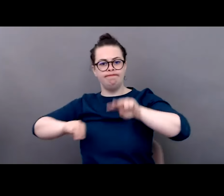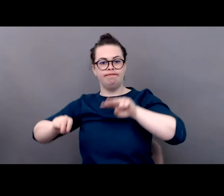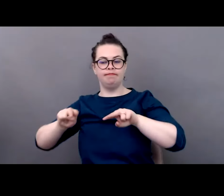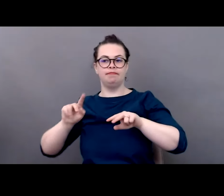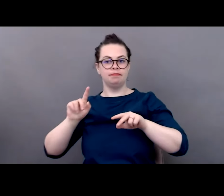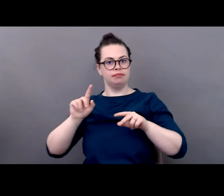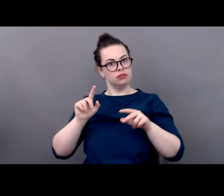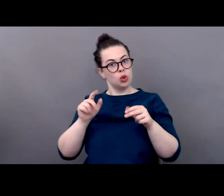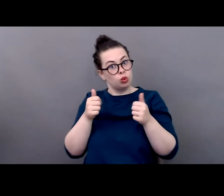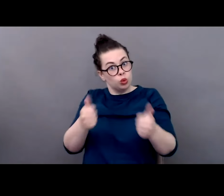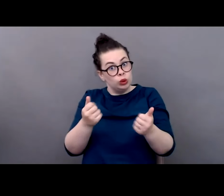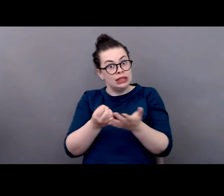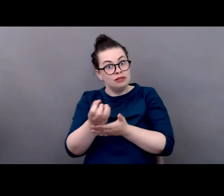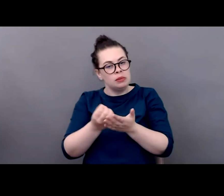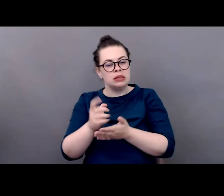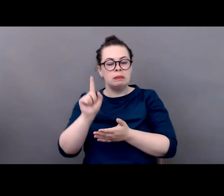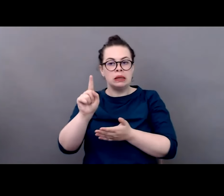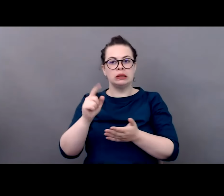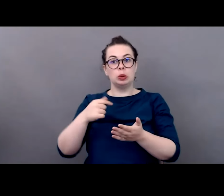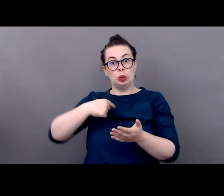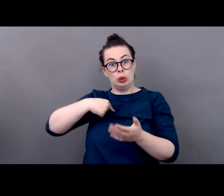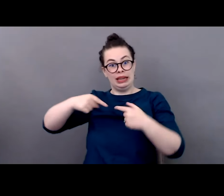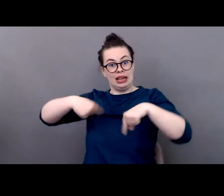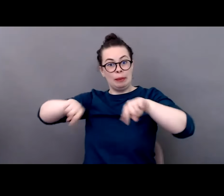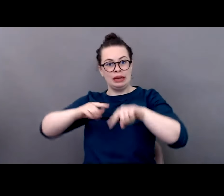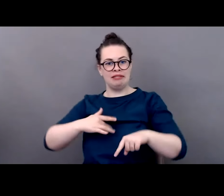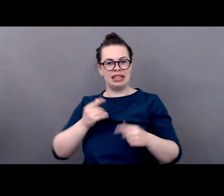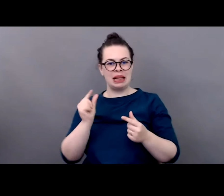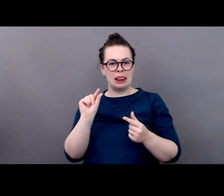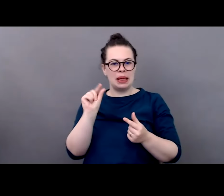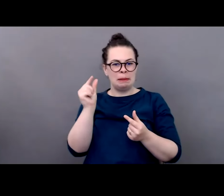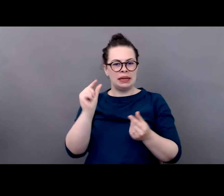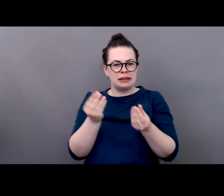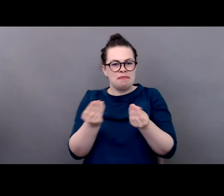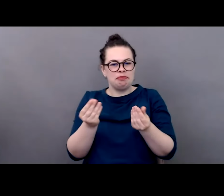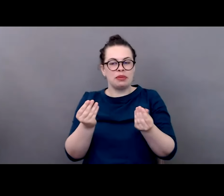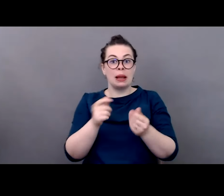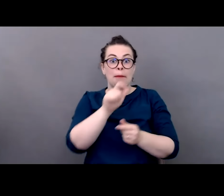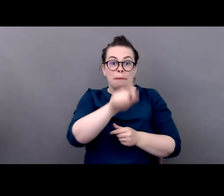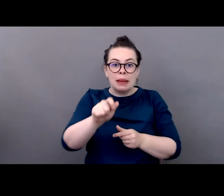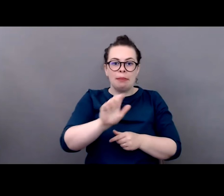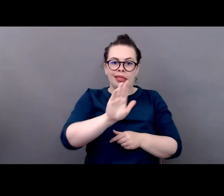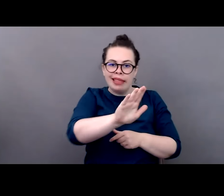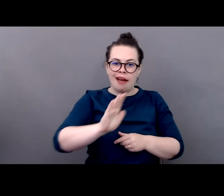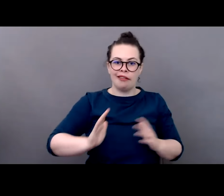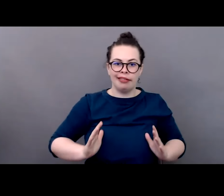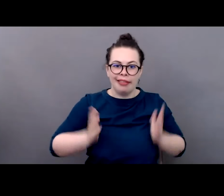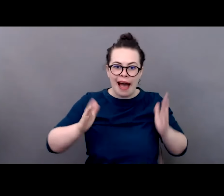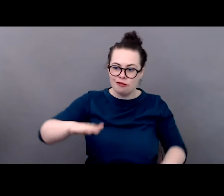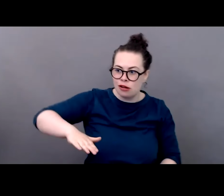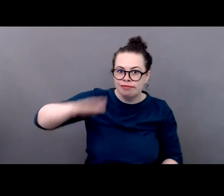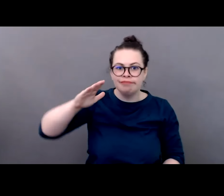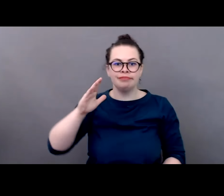that we missed the first-hand experiences to make our recommendation more